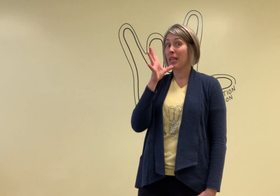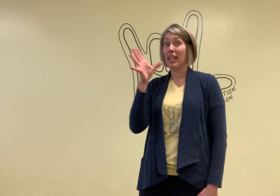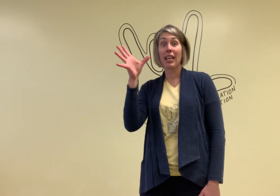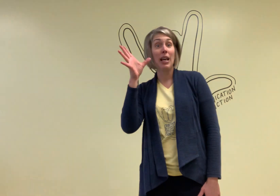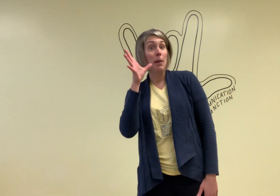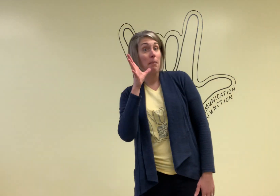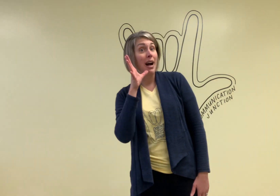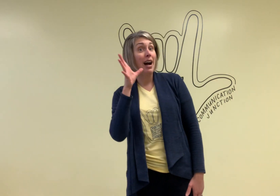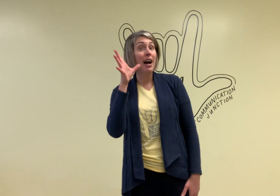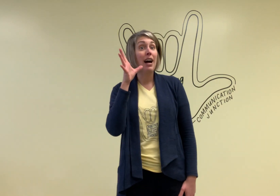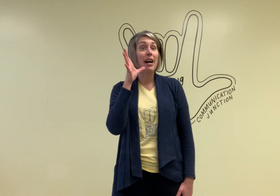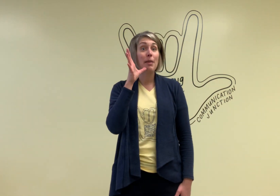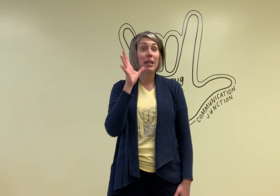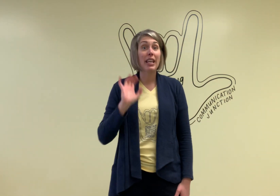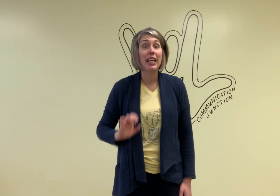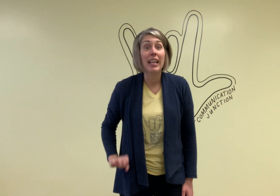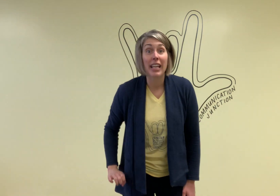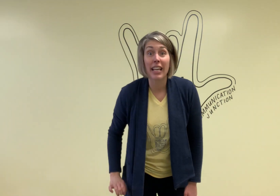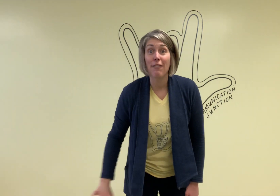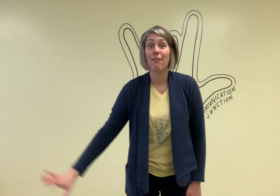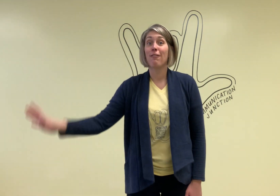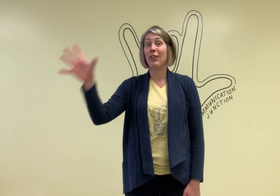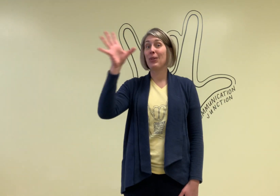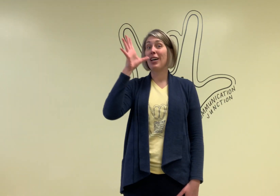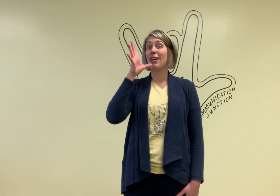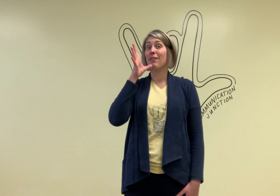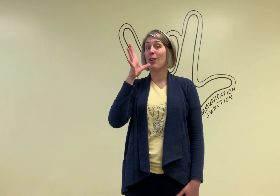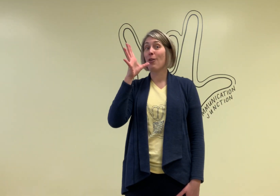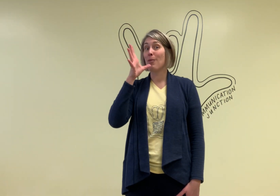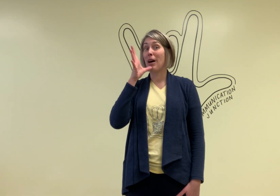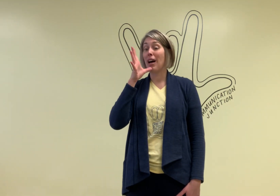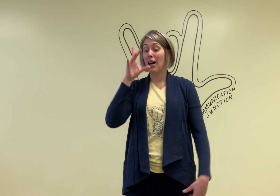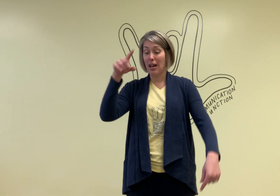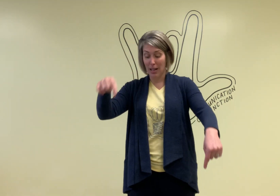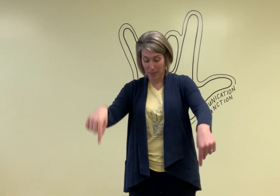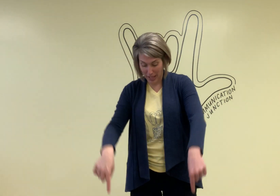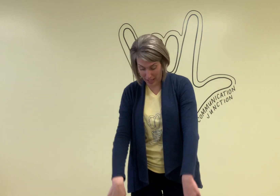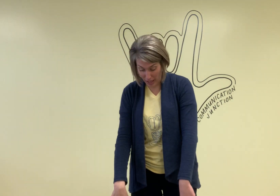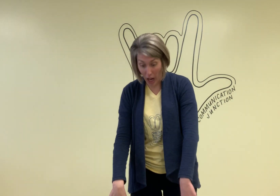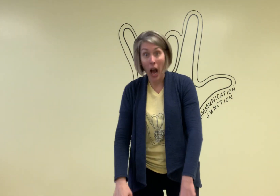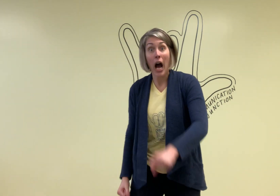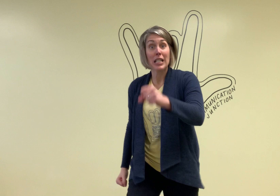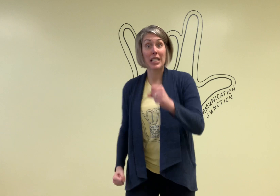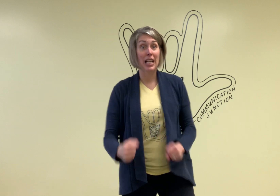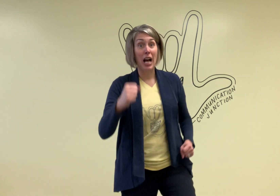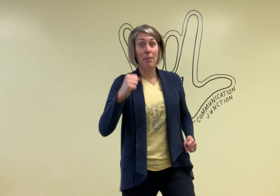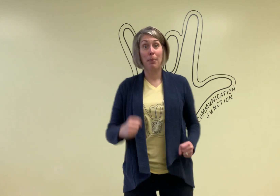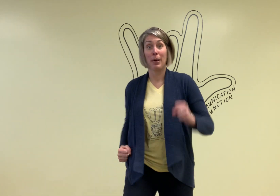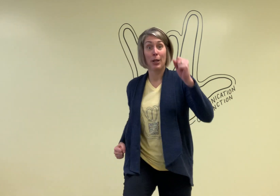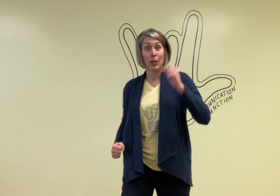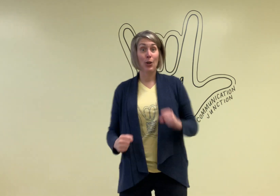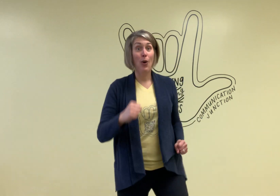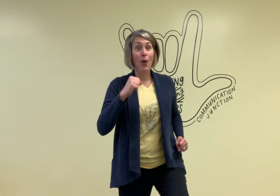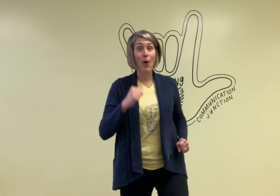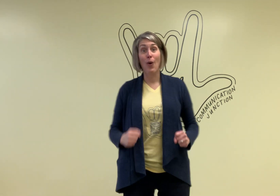mommy, mommy, if you love your mommy, stomp